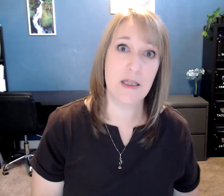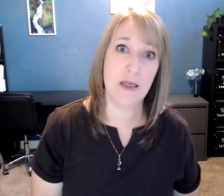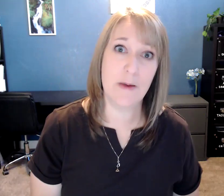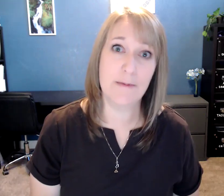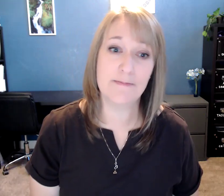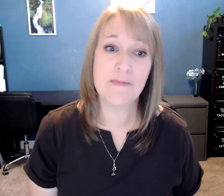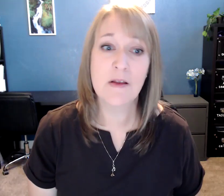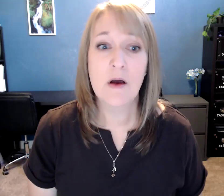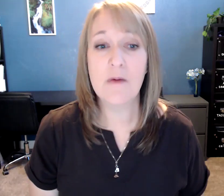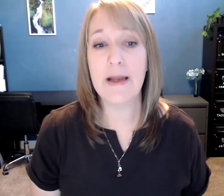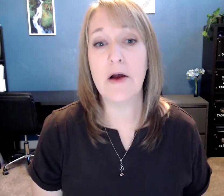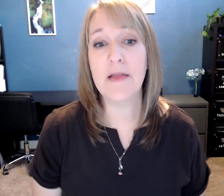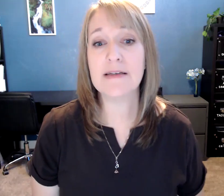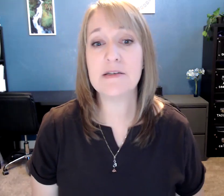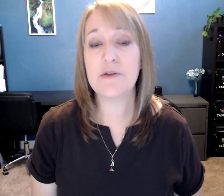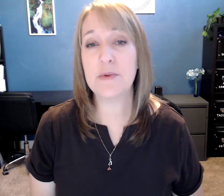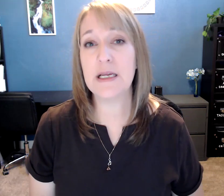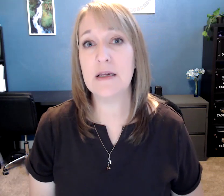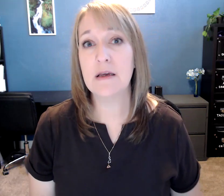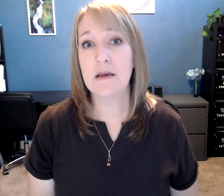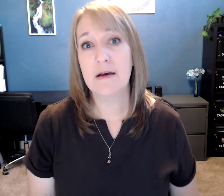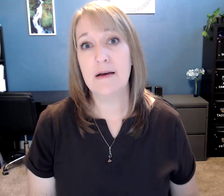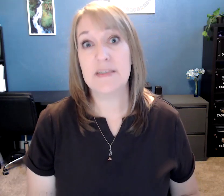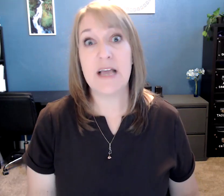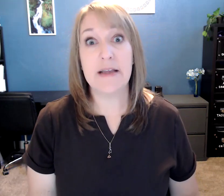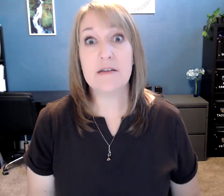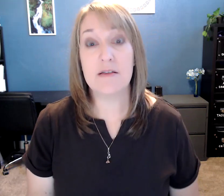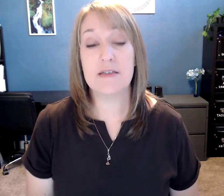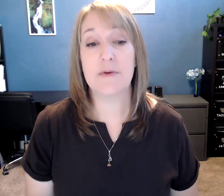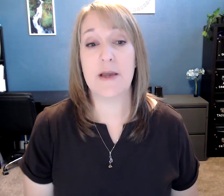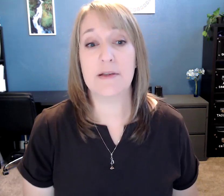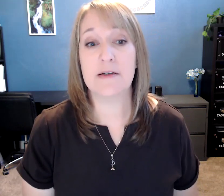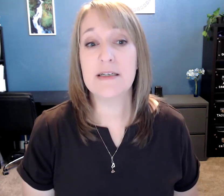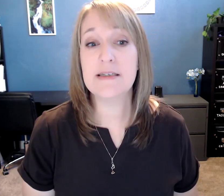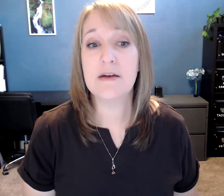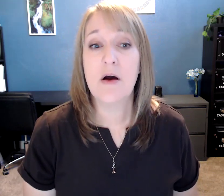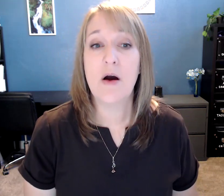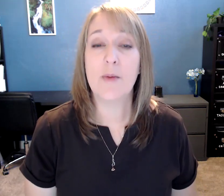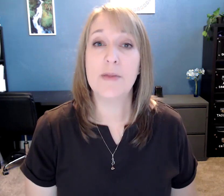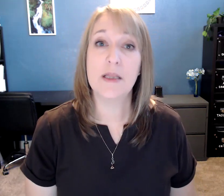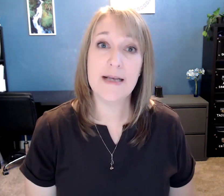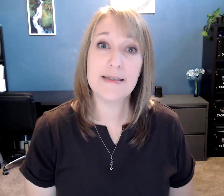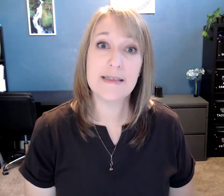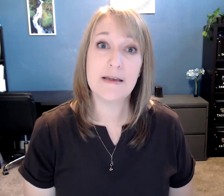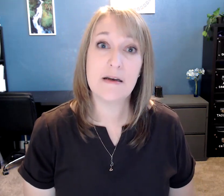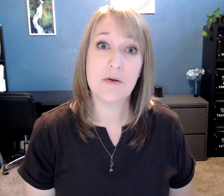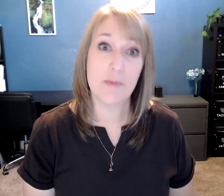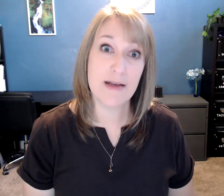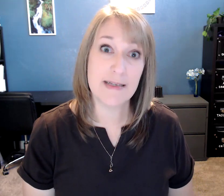other way. All right, our last 3 signs on this vocabulary list are plus or